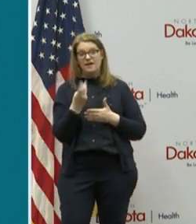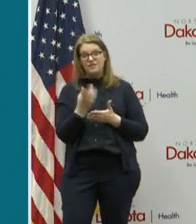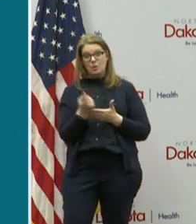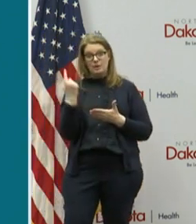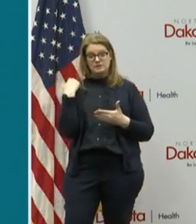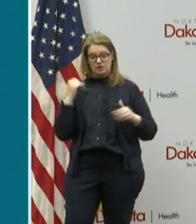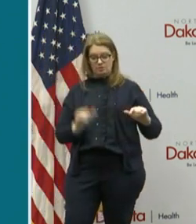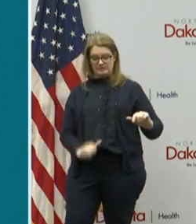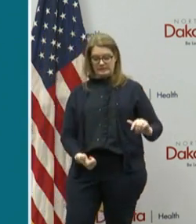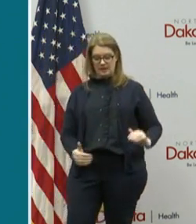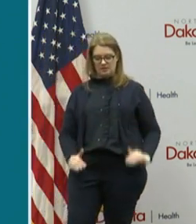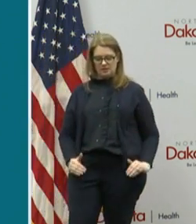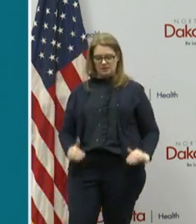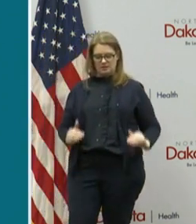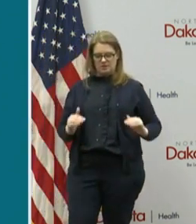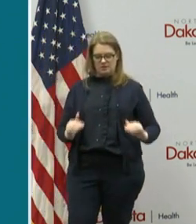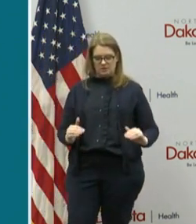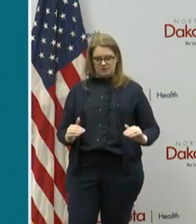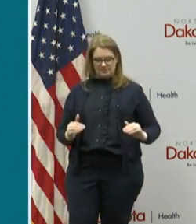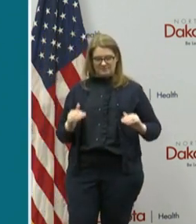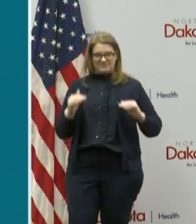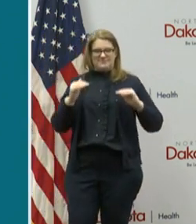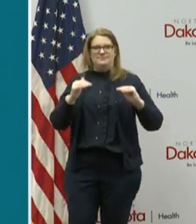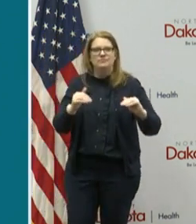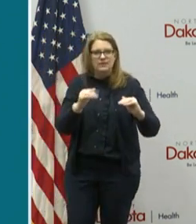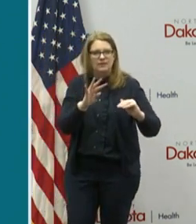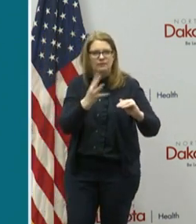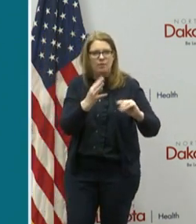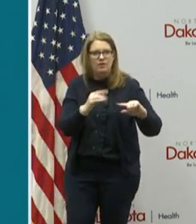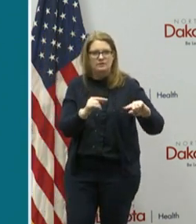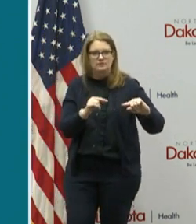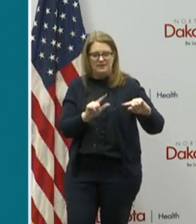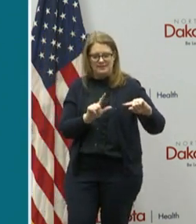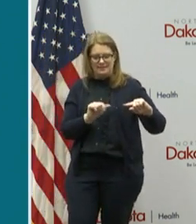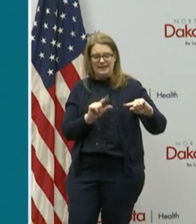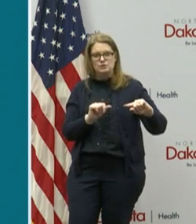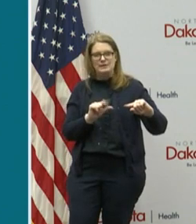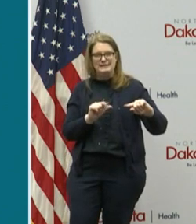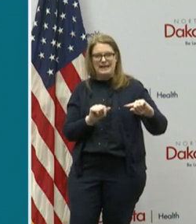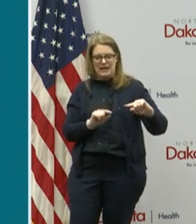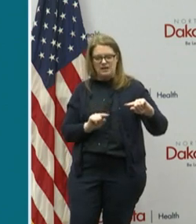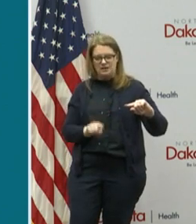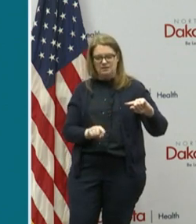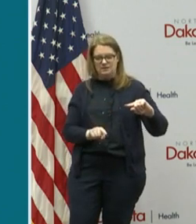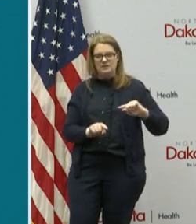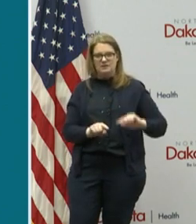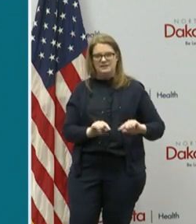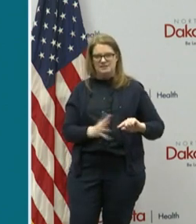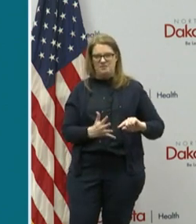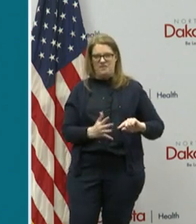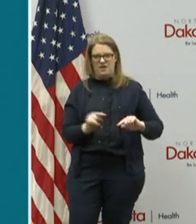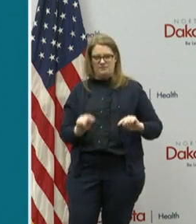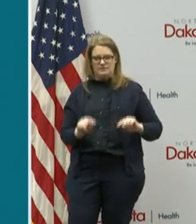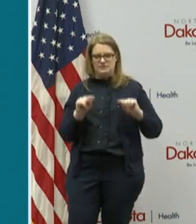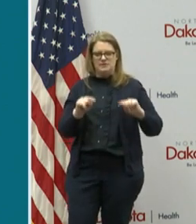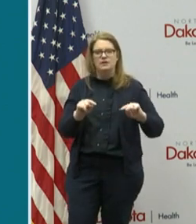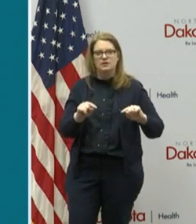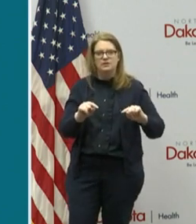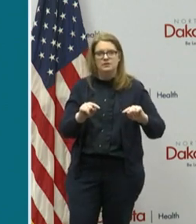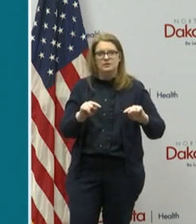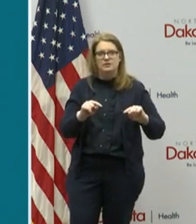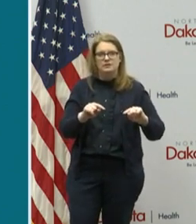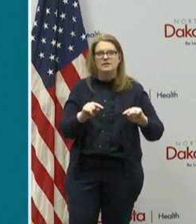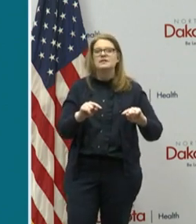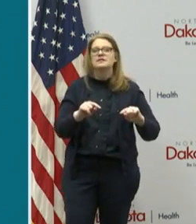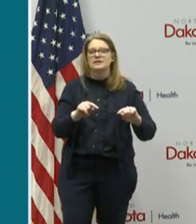ago to number 4. We've now passed Louisiana, which is another big outbreak state. So we are the highest in the